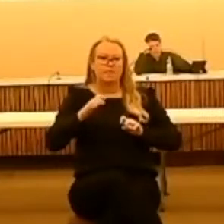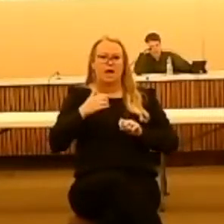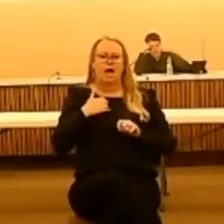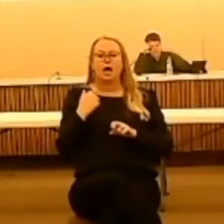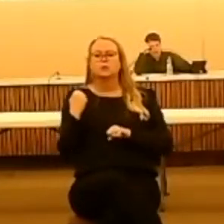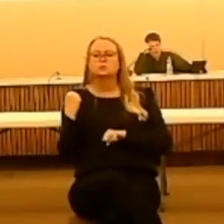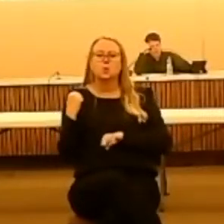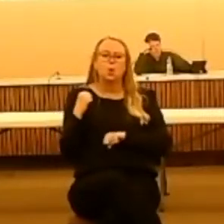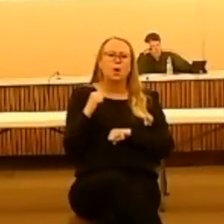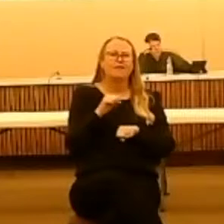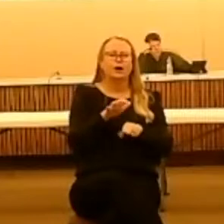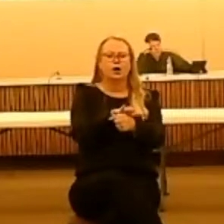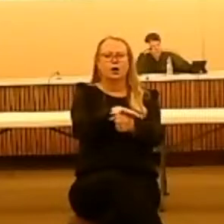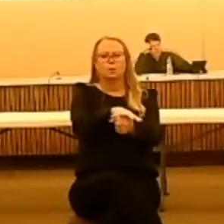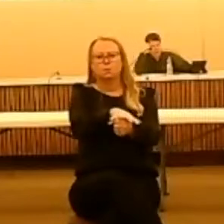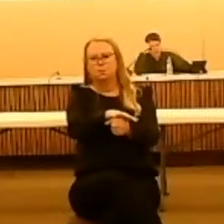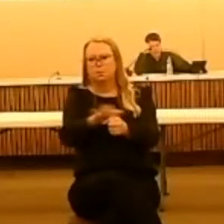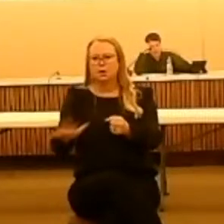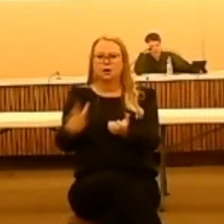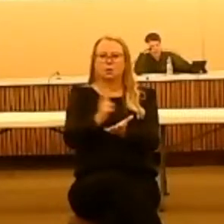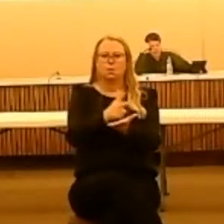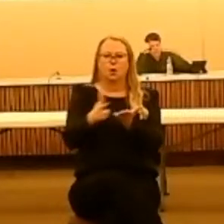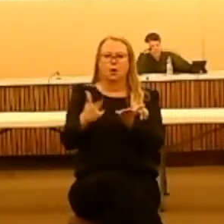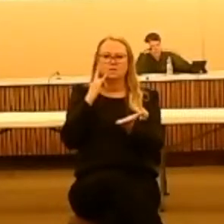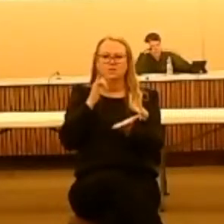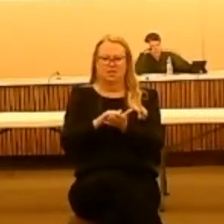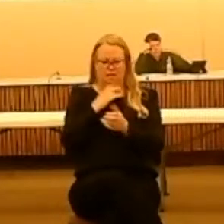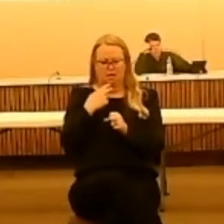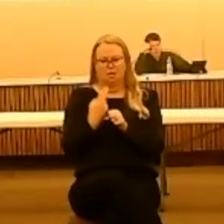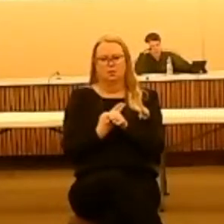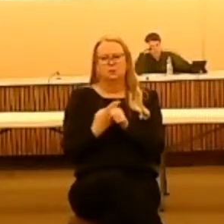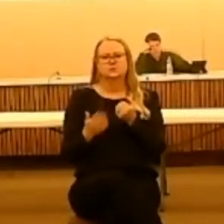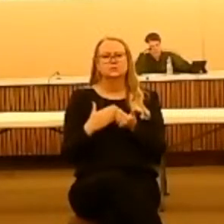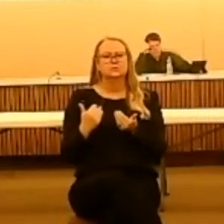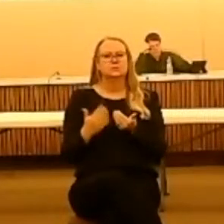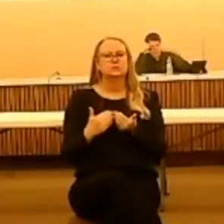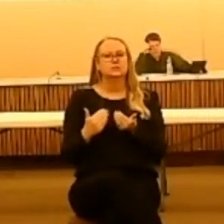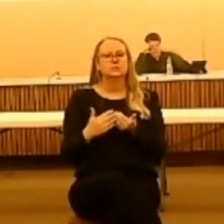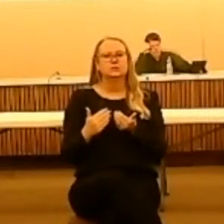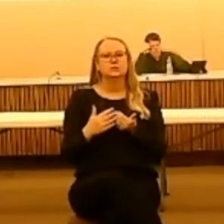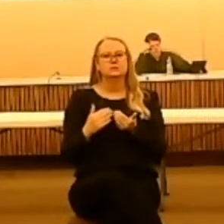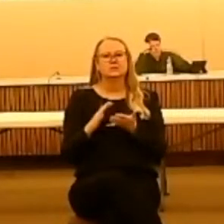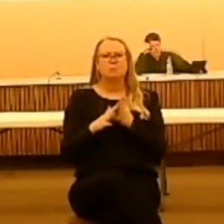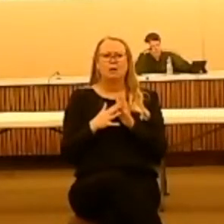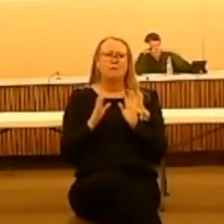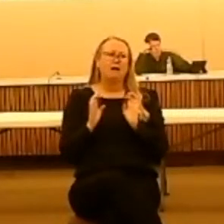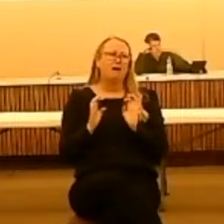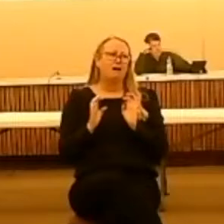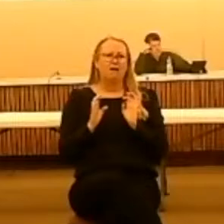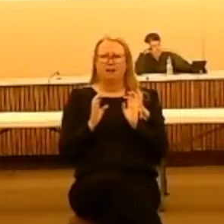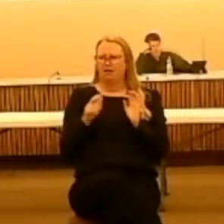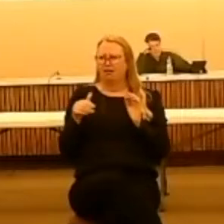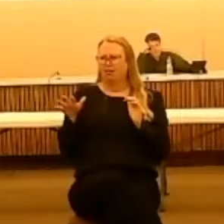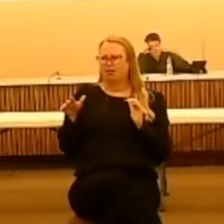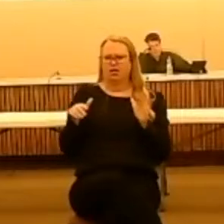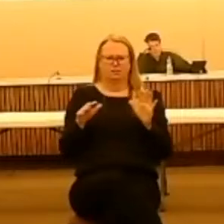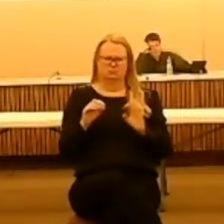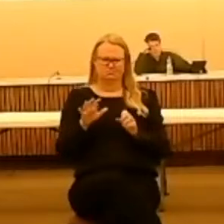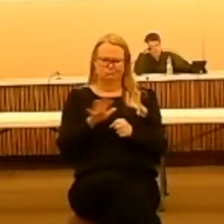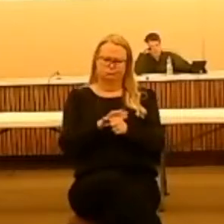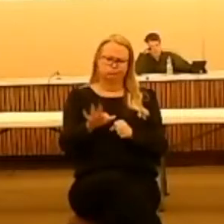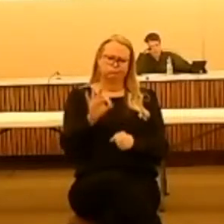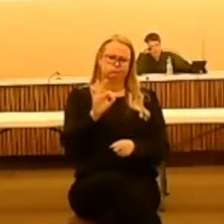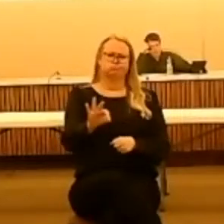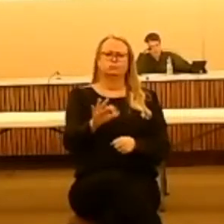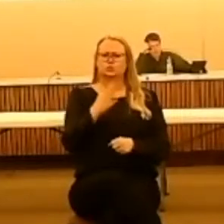significant empty parking spaces in the area that they're talking about. So I don't see it being an issue with the